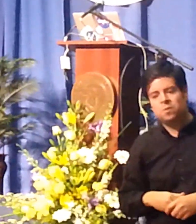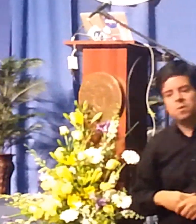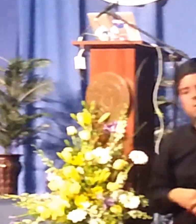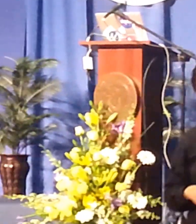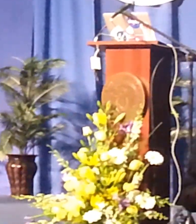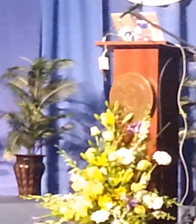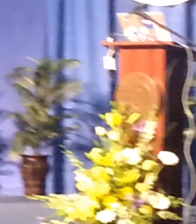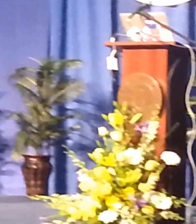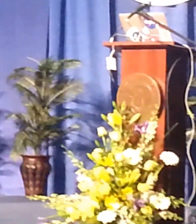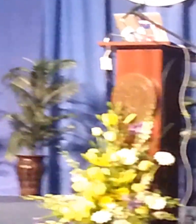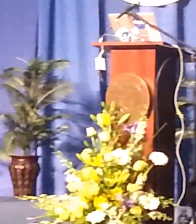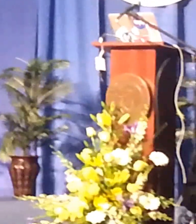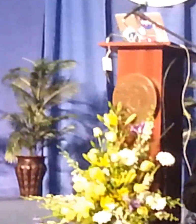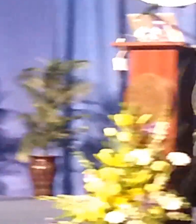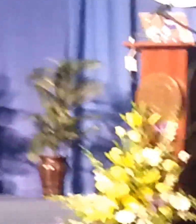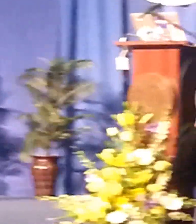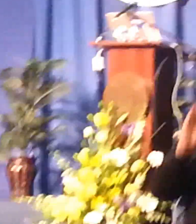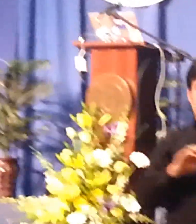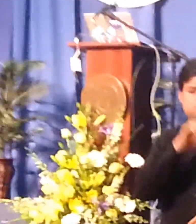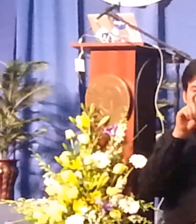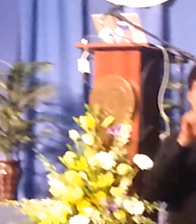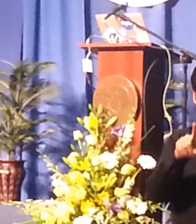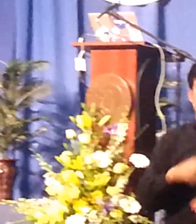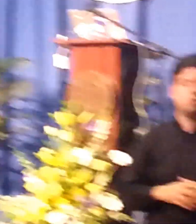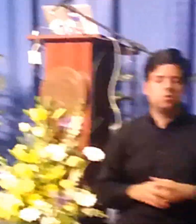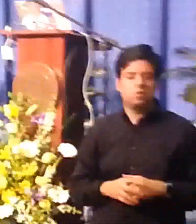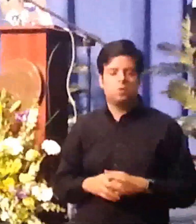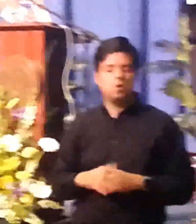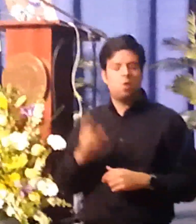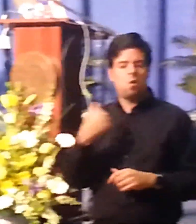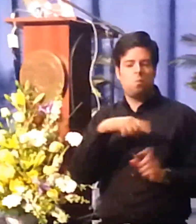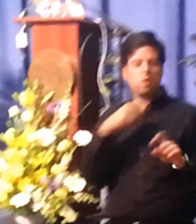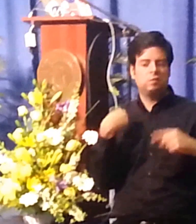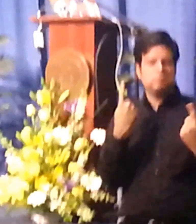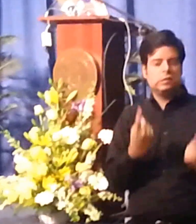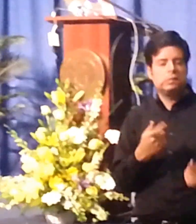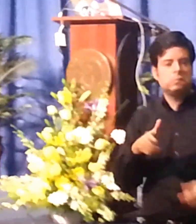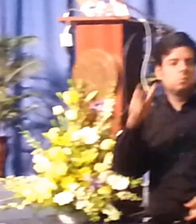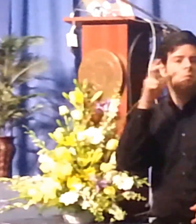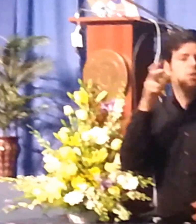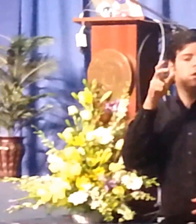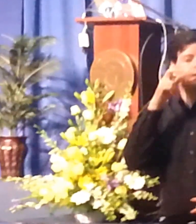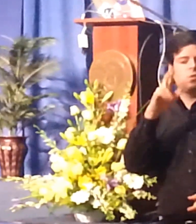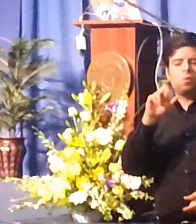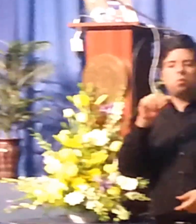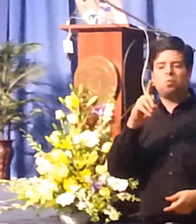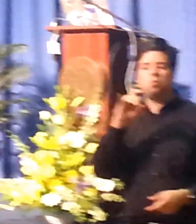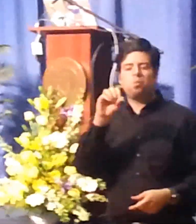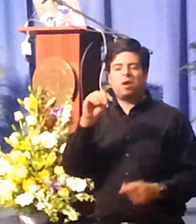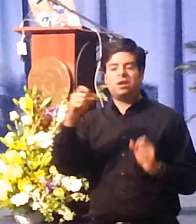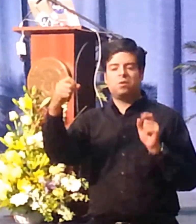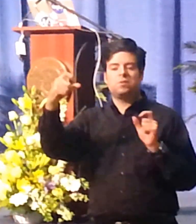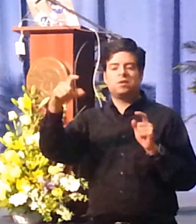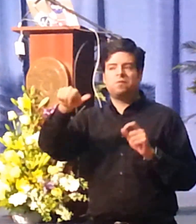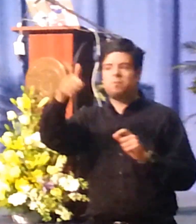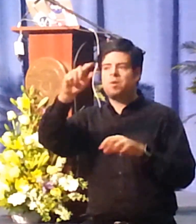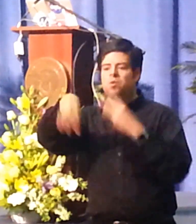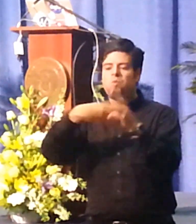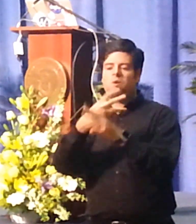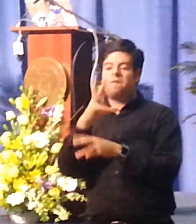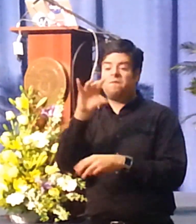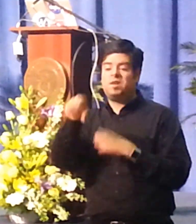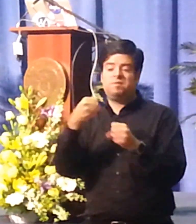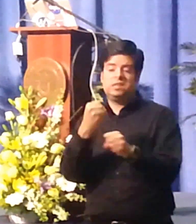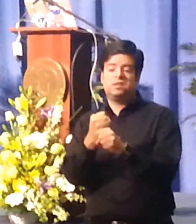This is a fabulous question. So we have been listening for a radio signal from another world for about 50